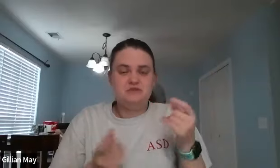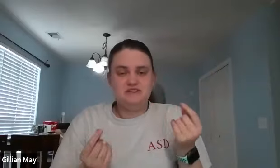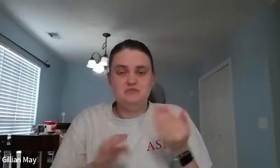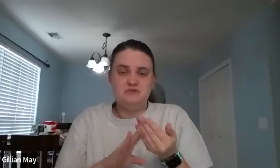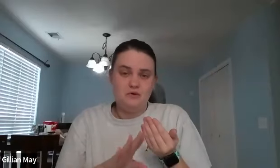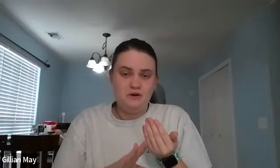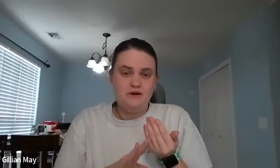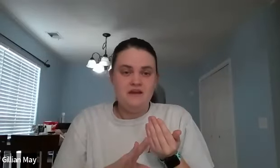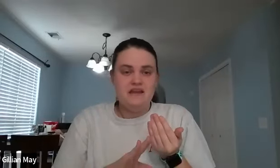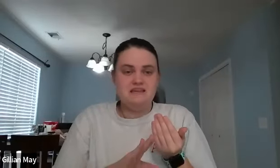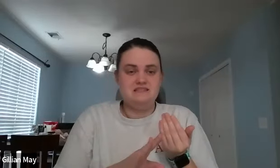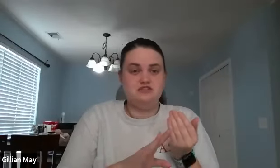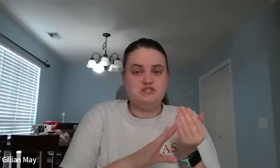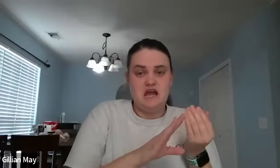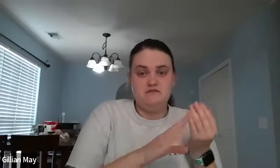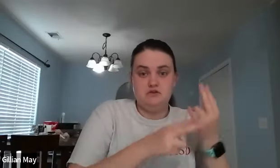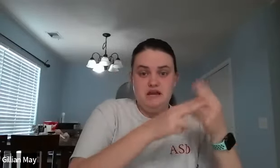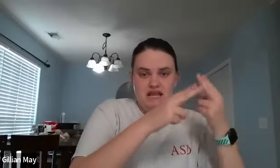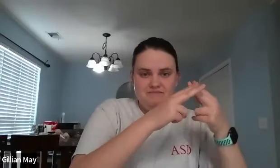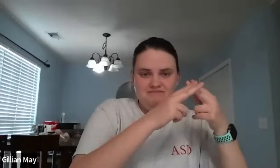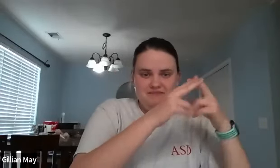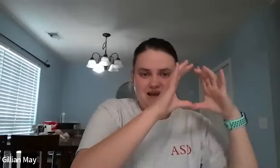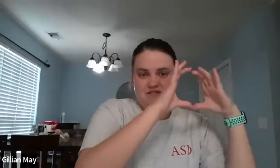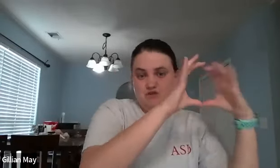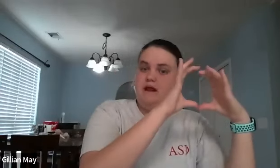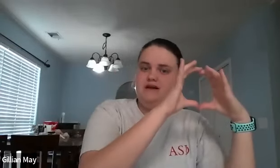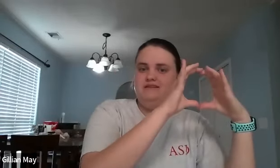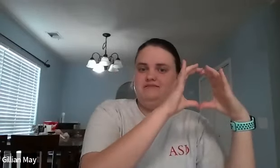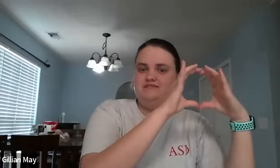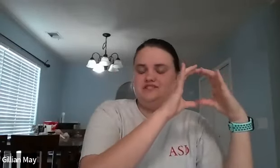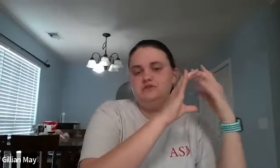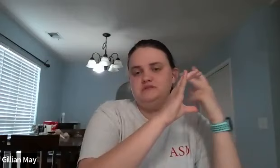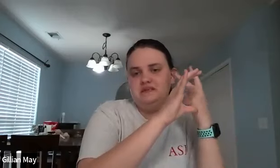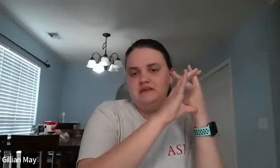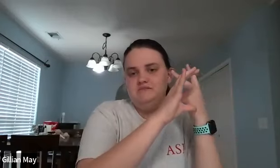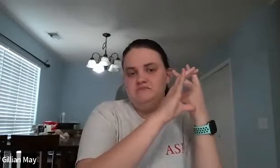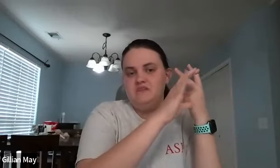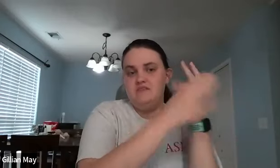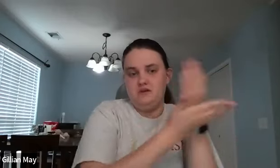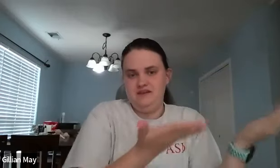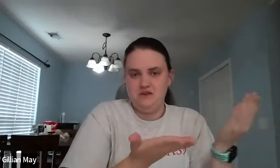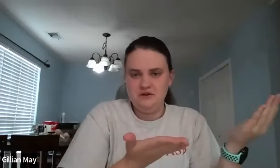do before is they'll just have your name and have a square, so you see that they're